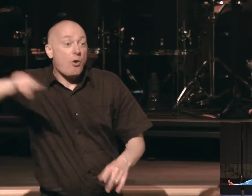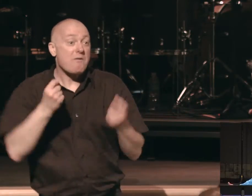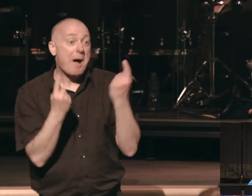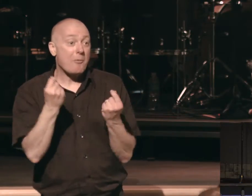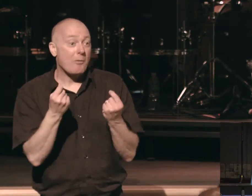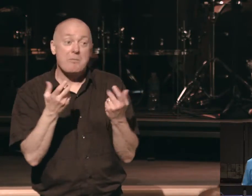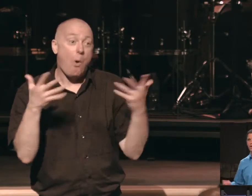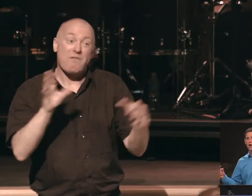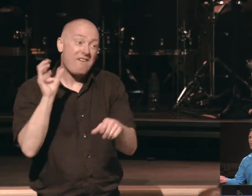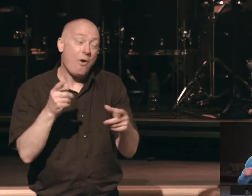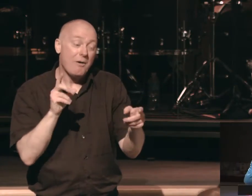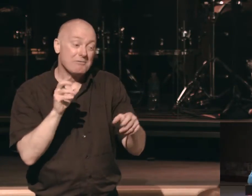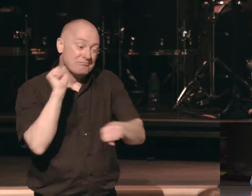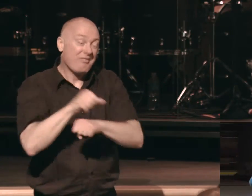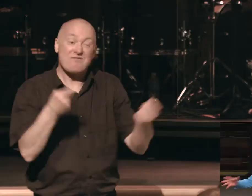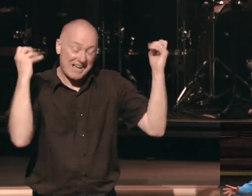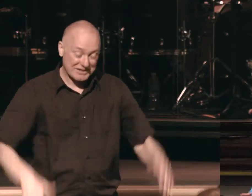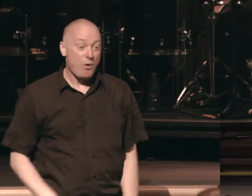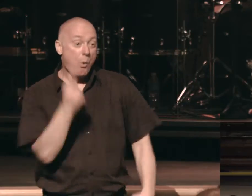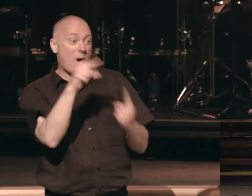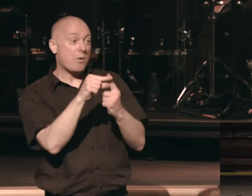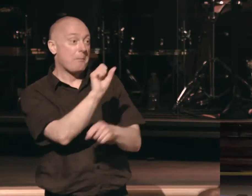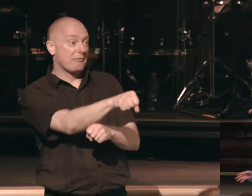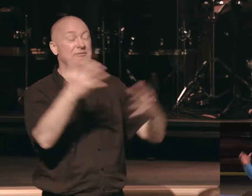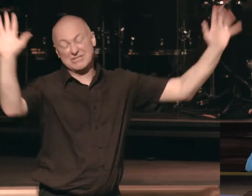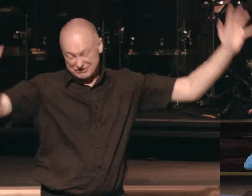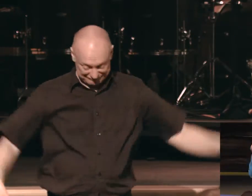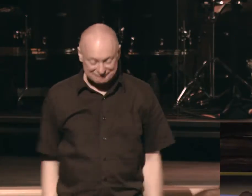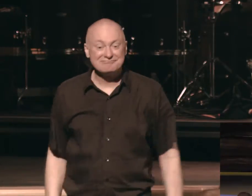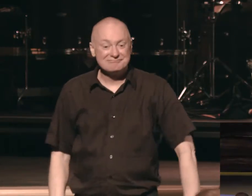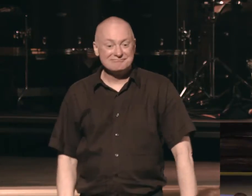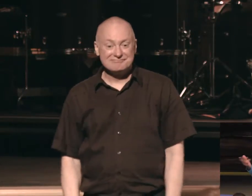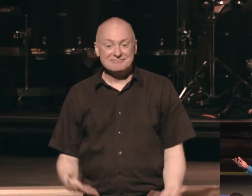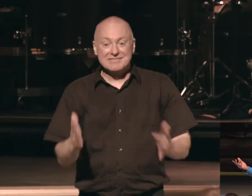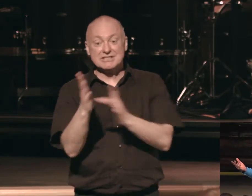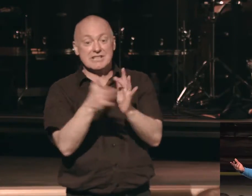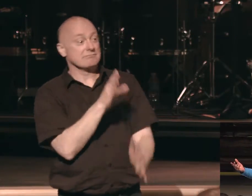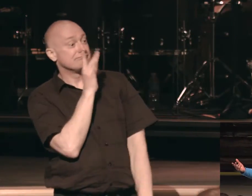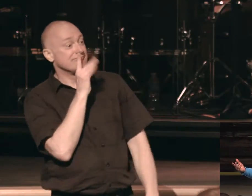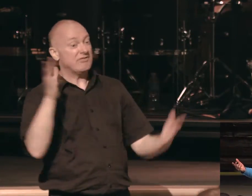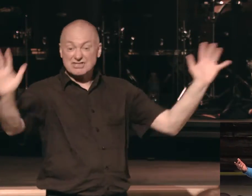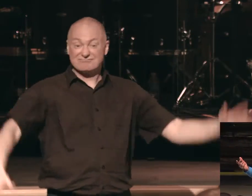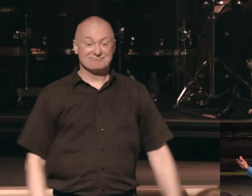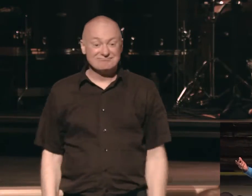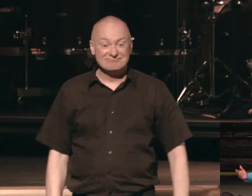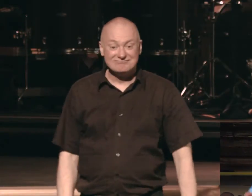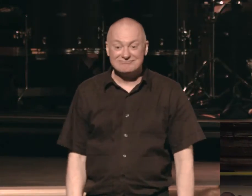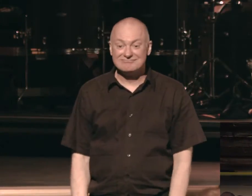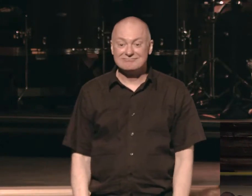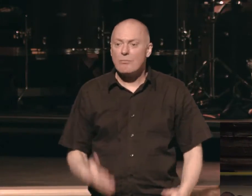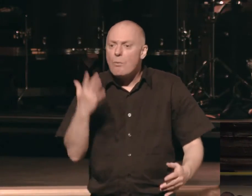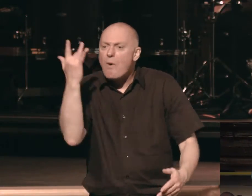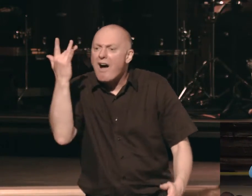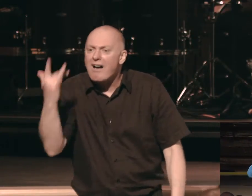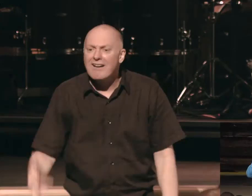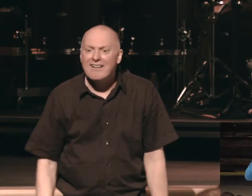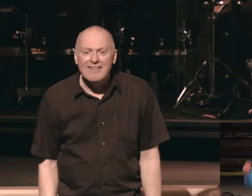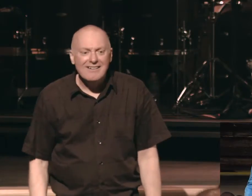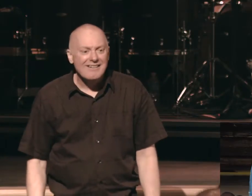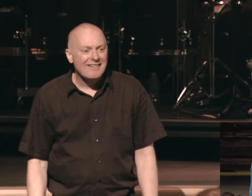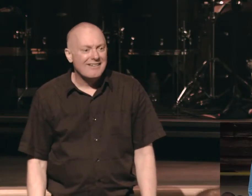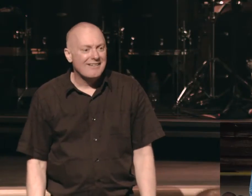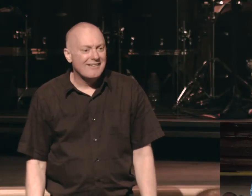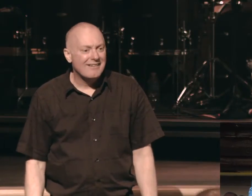fast, all right? He's going to say one word, and it's done. It's just done. He speaks, and it's over. And it's over. Why?